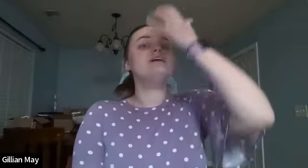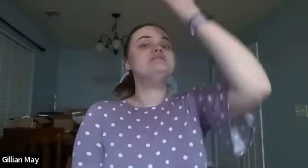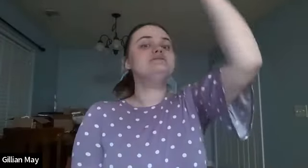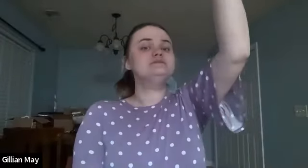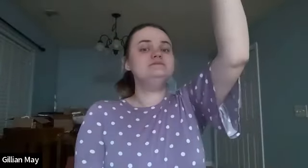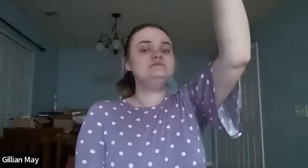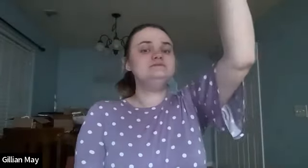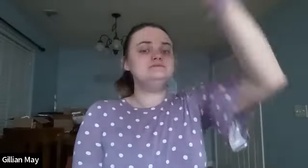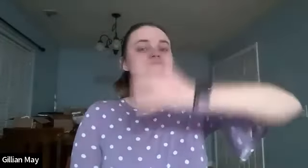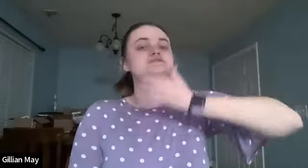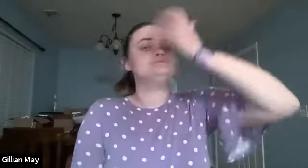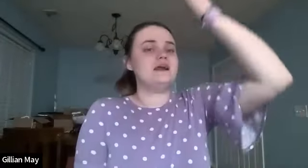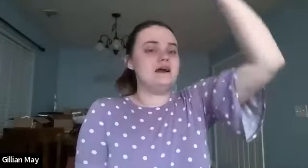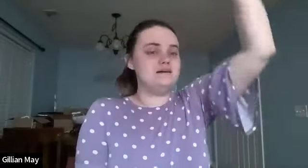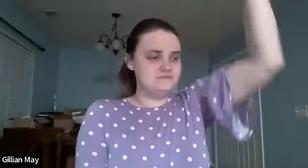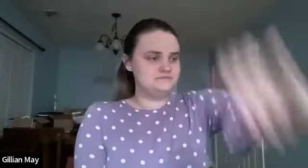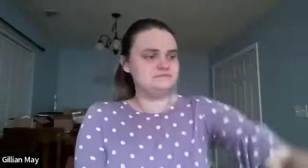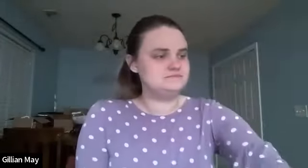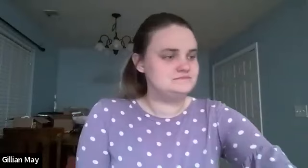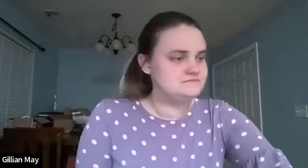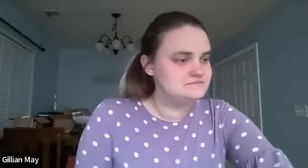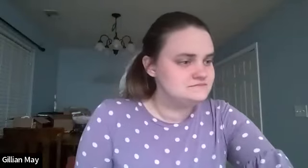giraffe, giraffe.